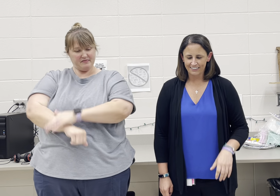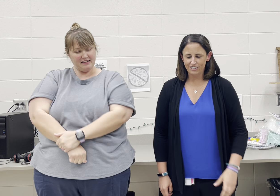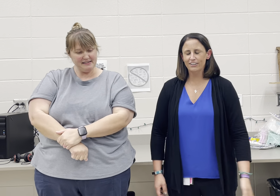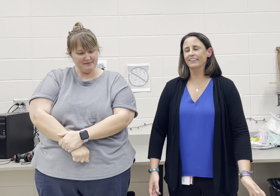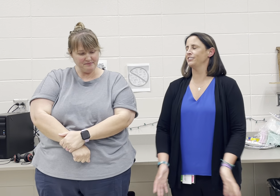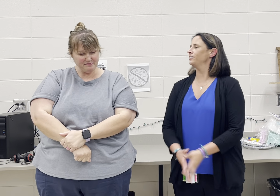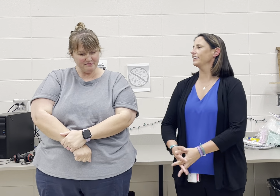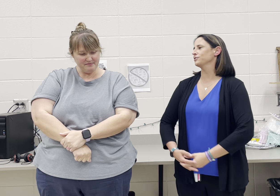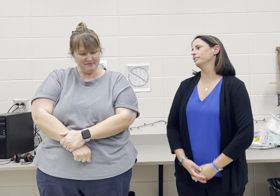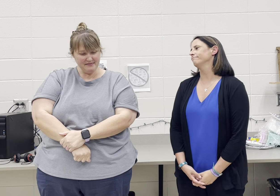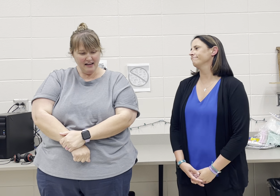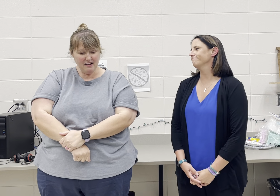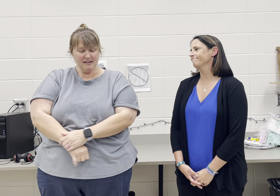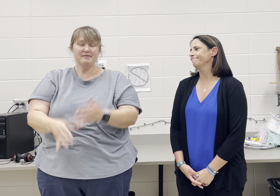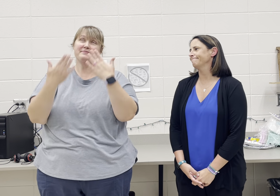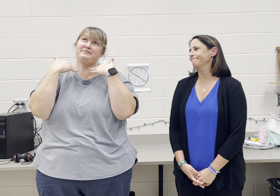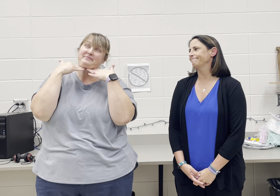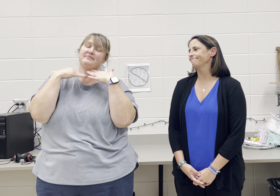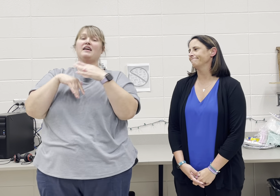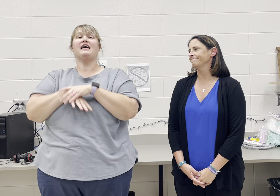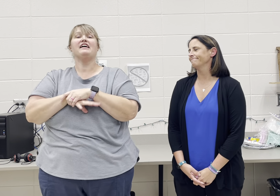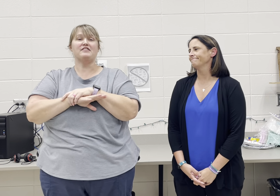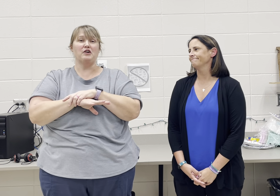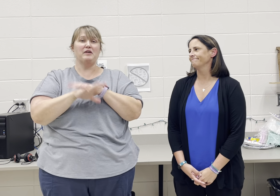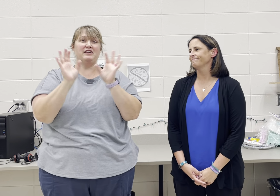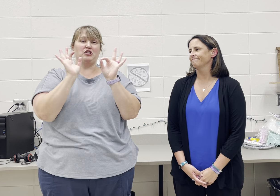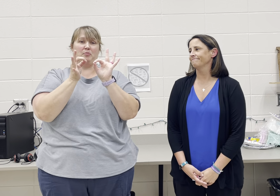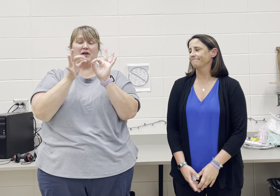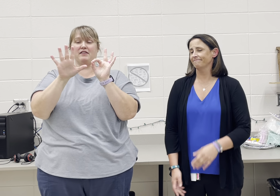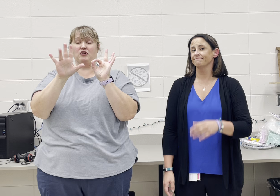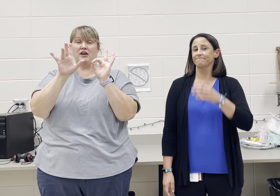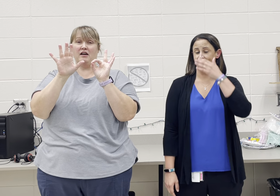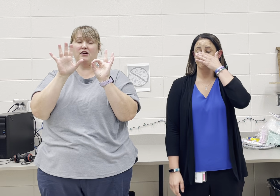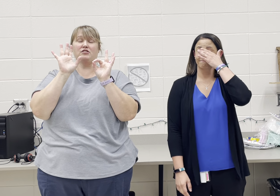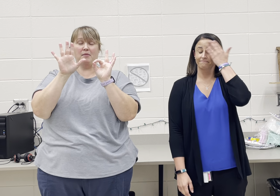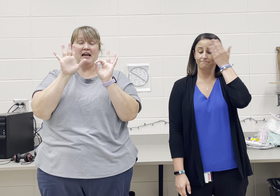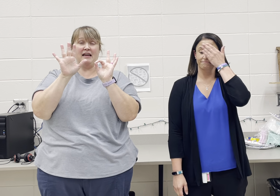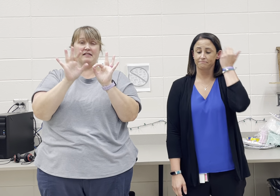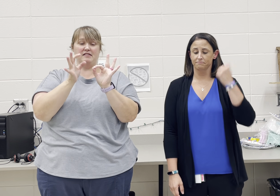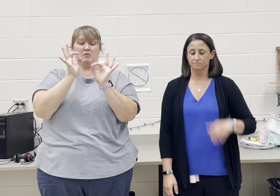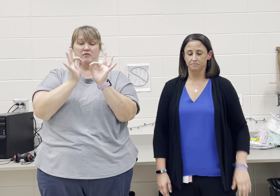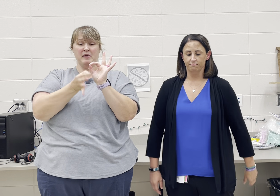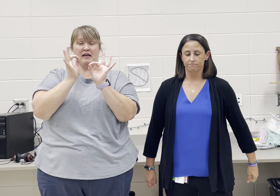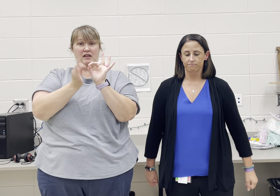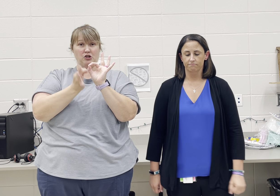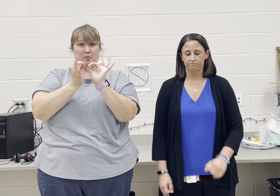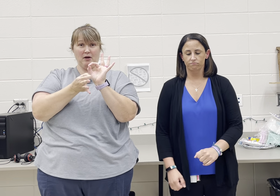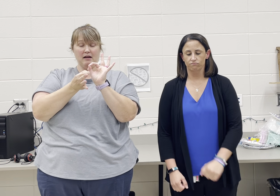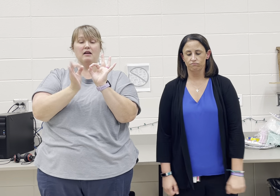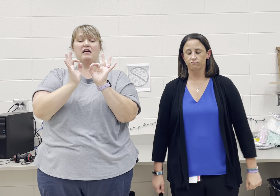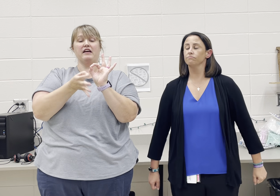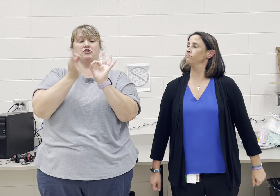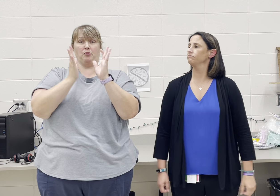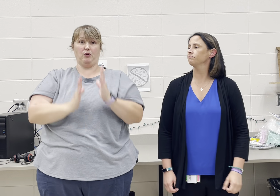You got to do the next one. So interpret, your dominant hand does the movement. Interpret, interpreter.